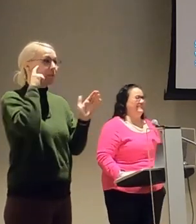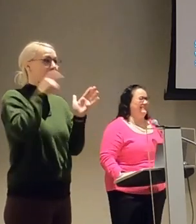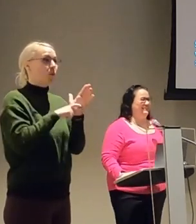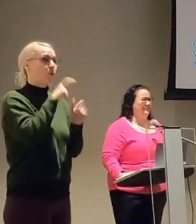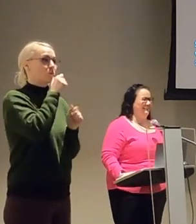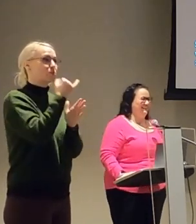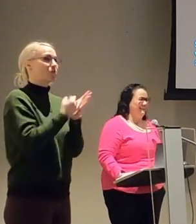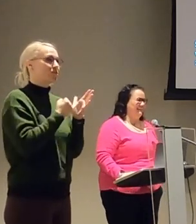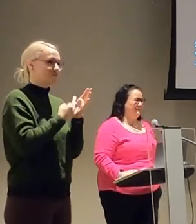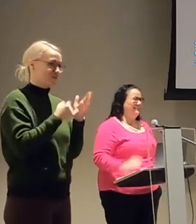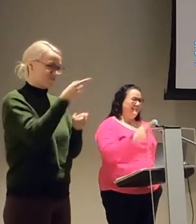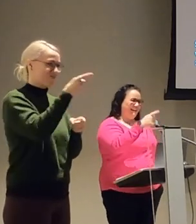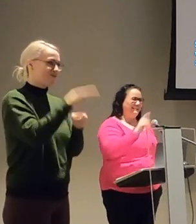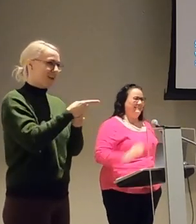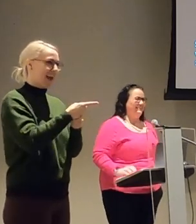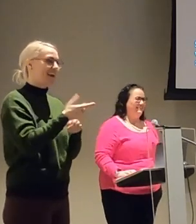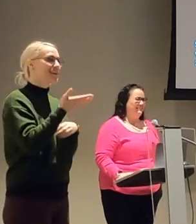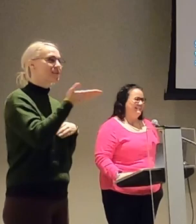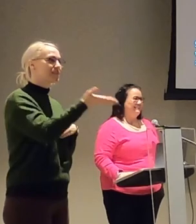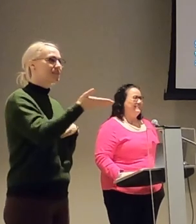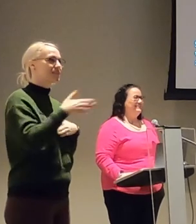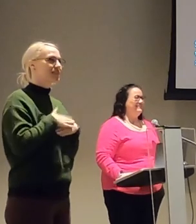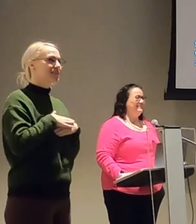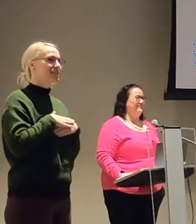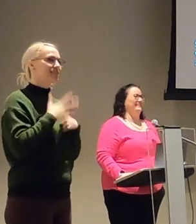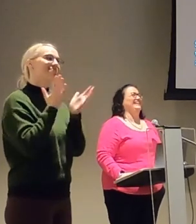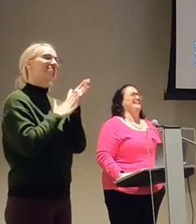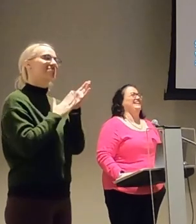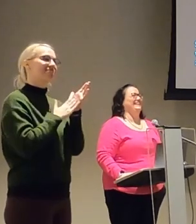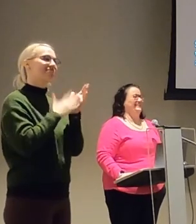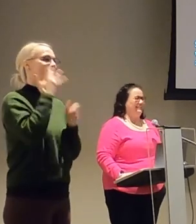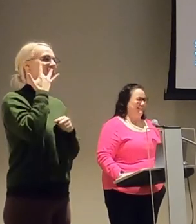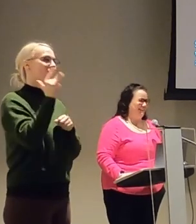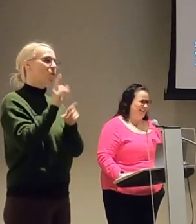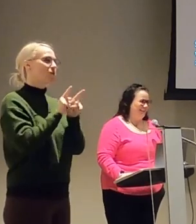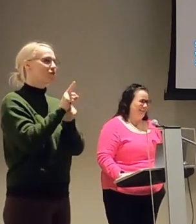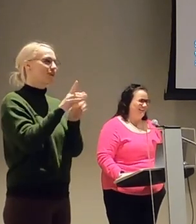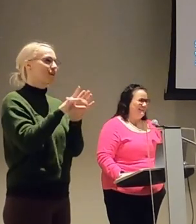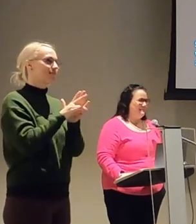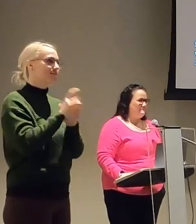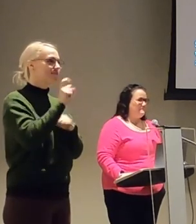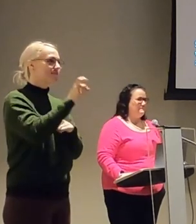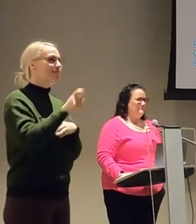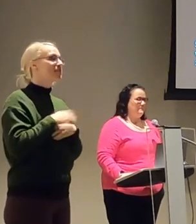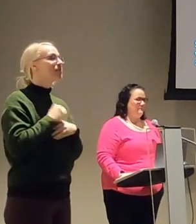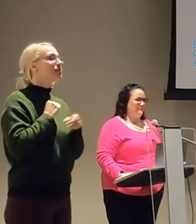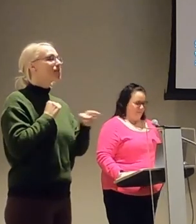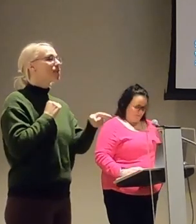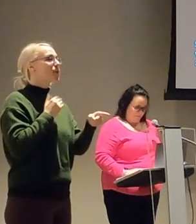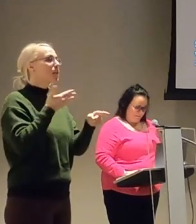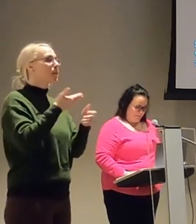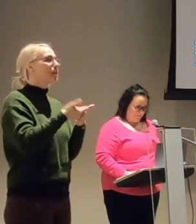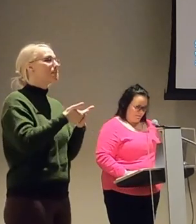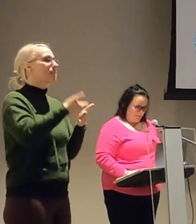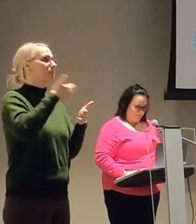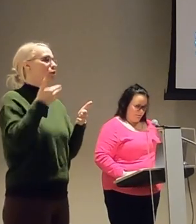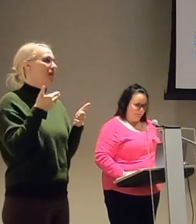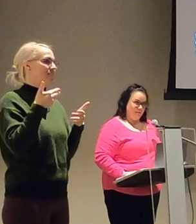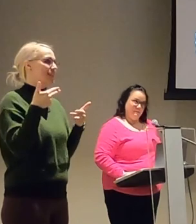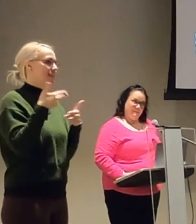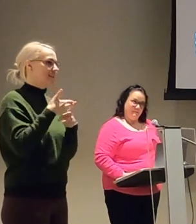it. Yeah, I'm giving myself a gold star. On the previous